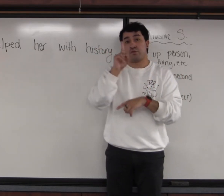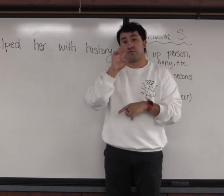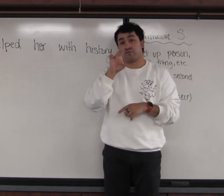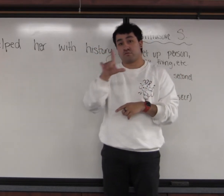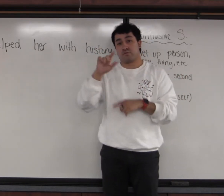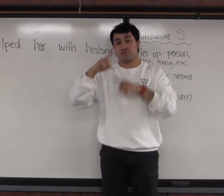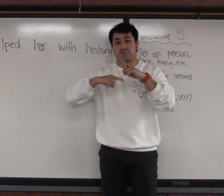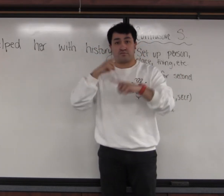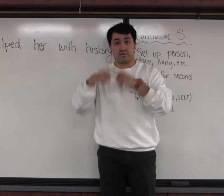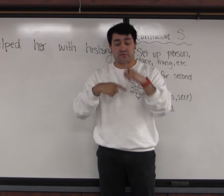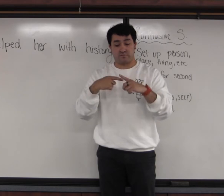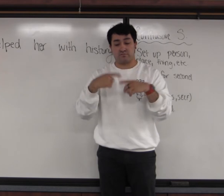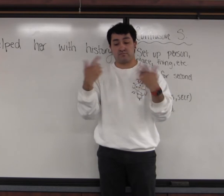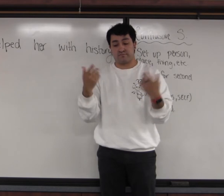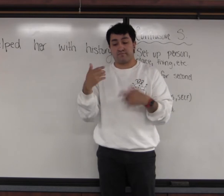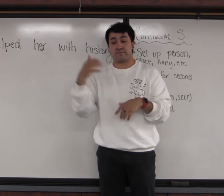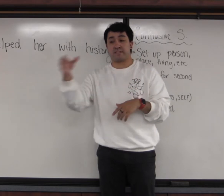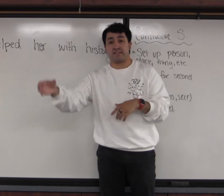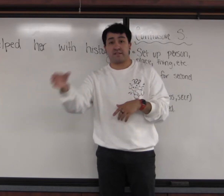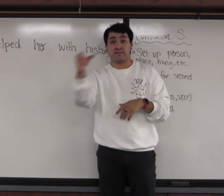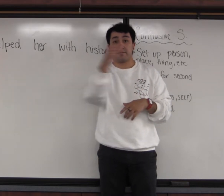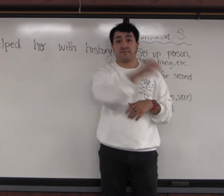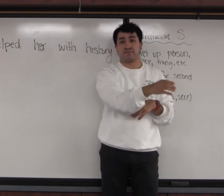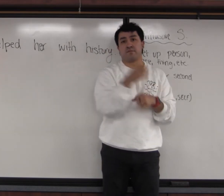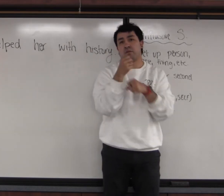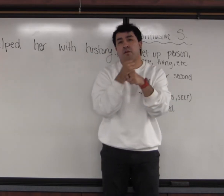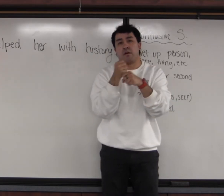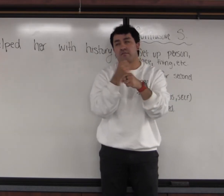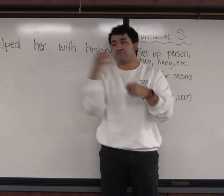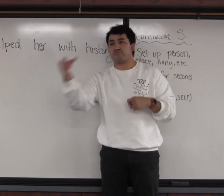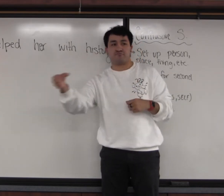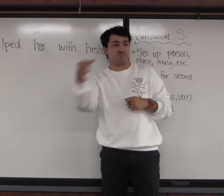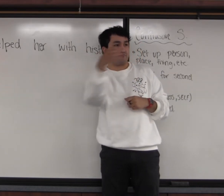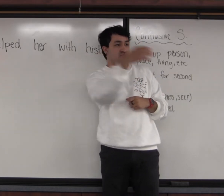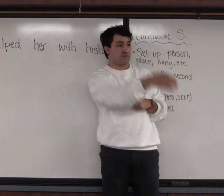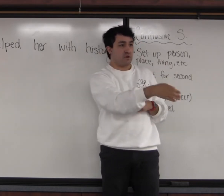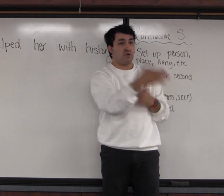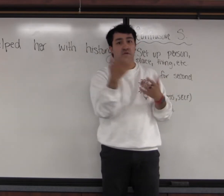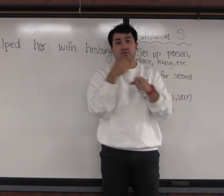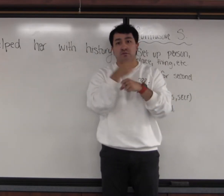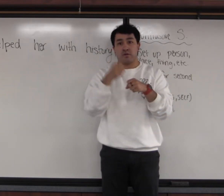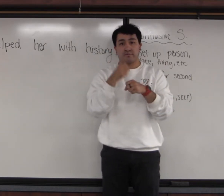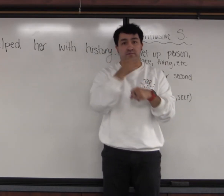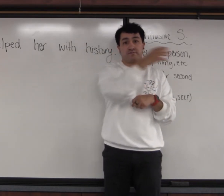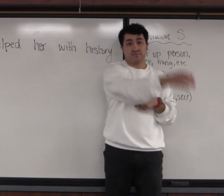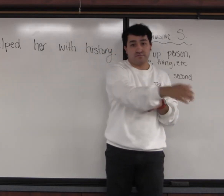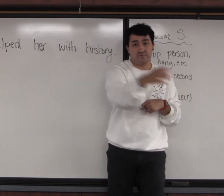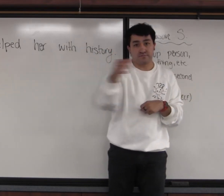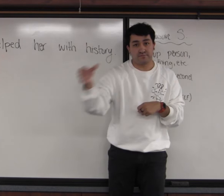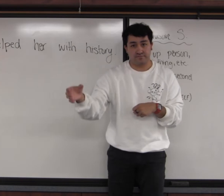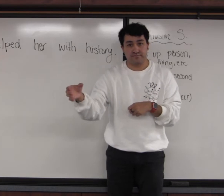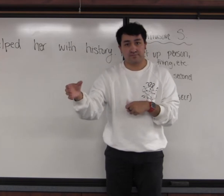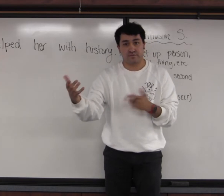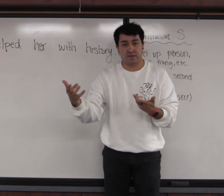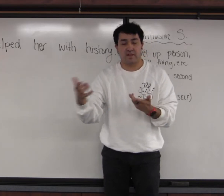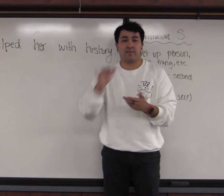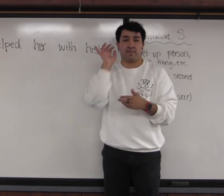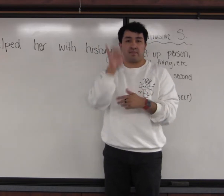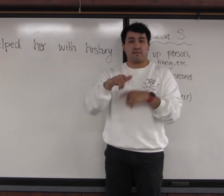you need a directional sign to convey the meaning. For example, that person's giving that person coffee, or they